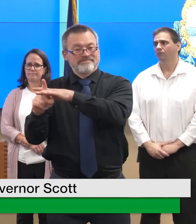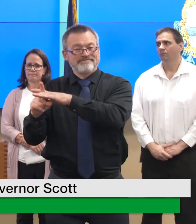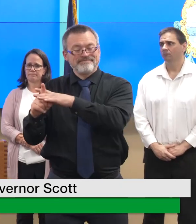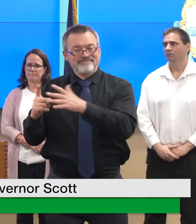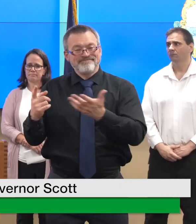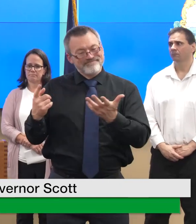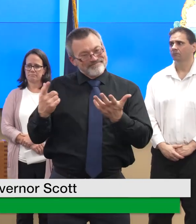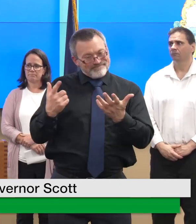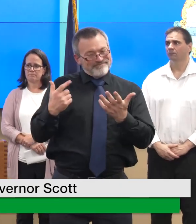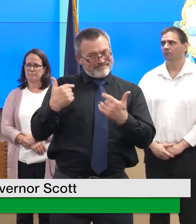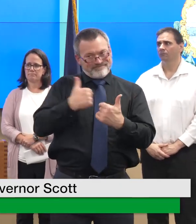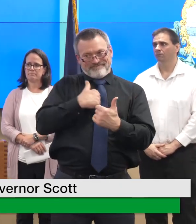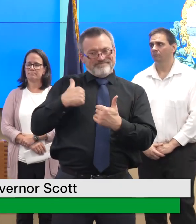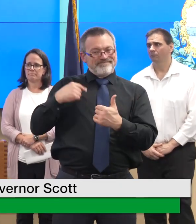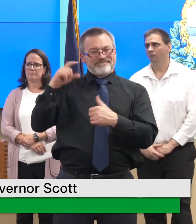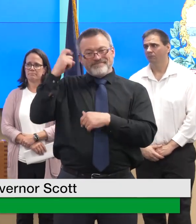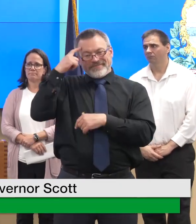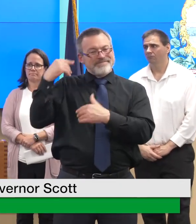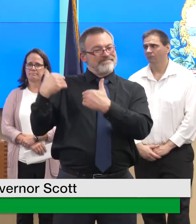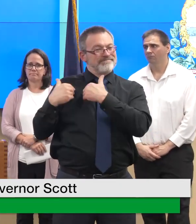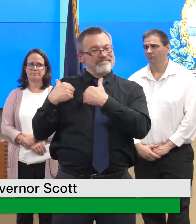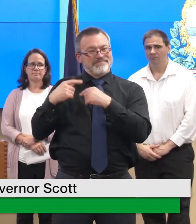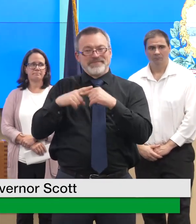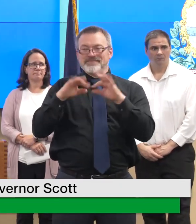to mediate that.